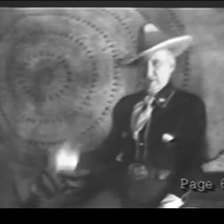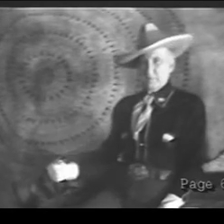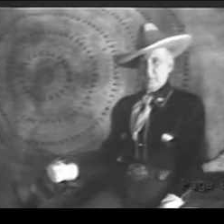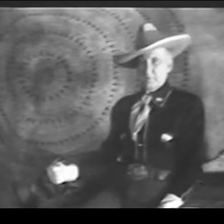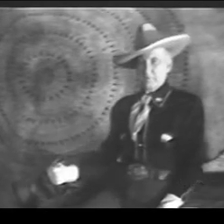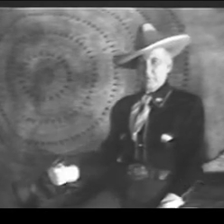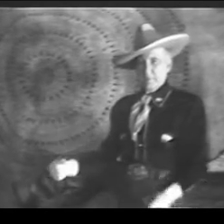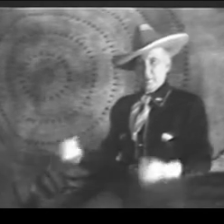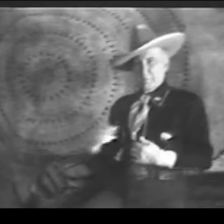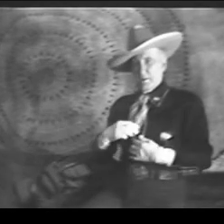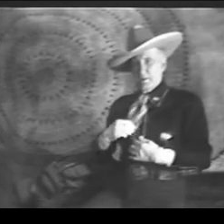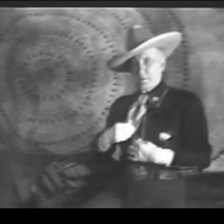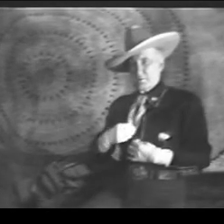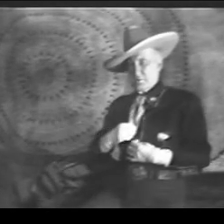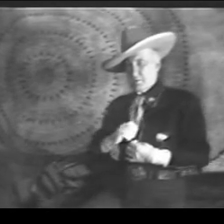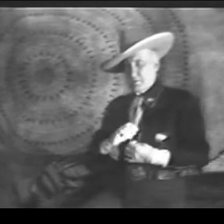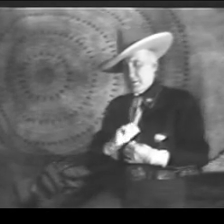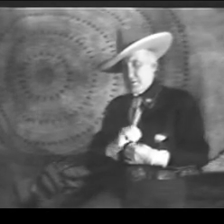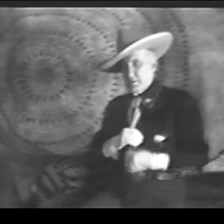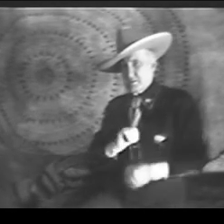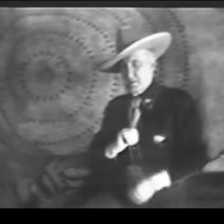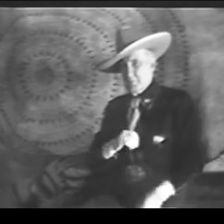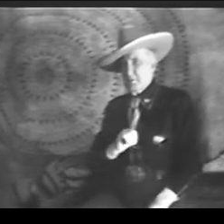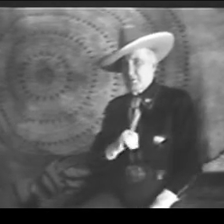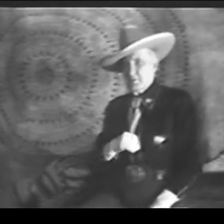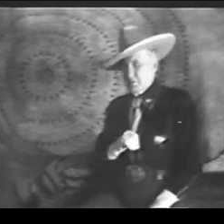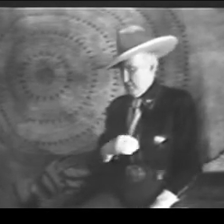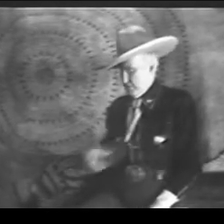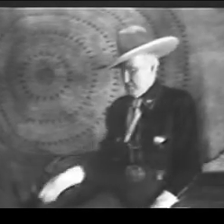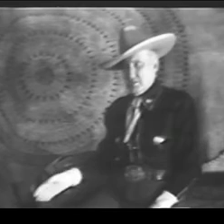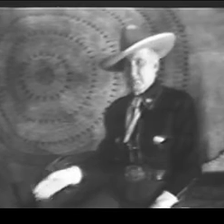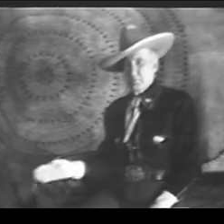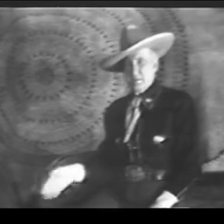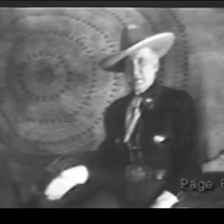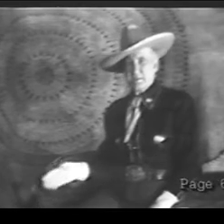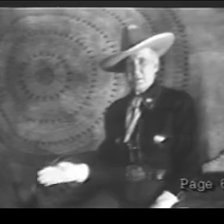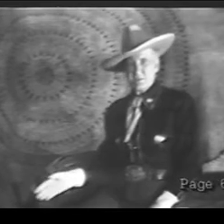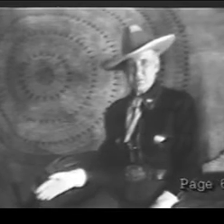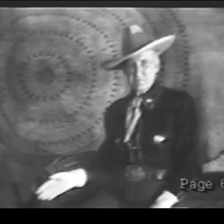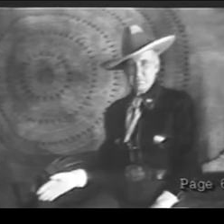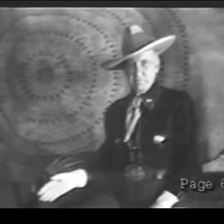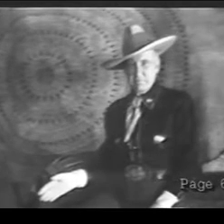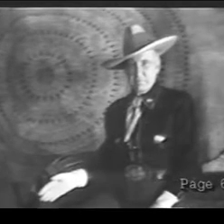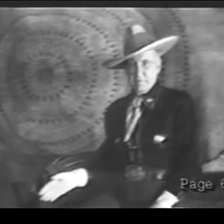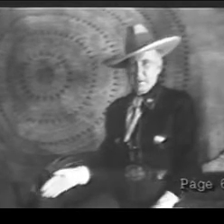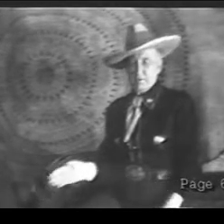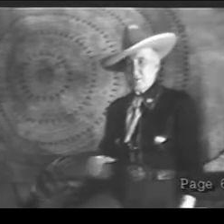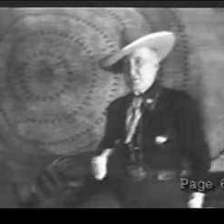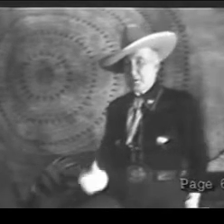me, because an Indian is not permitted to sit beside his sister. Now, his sister may be